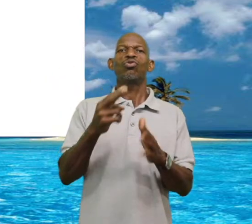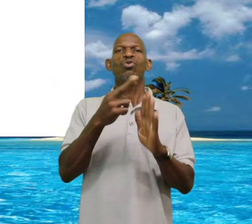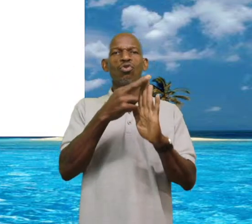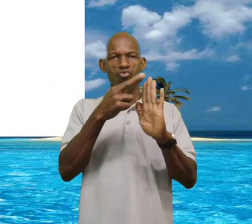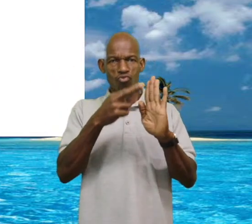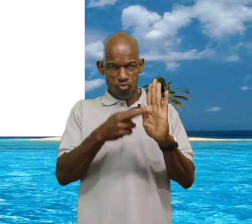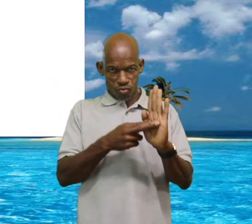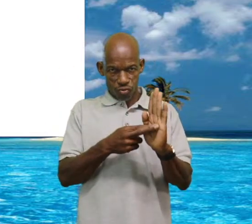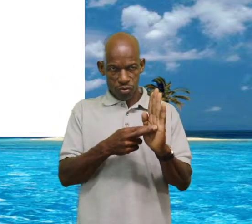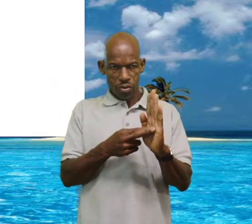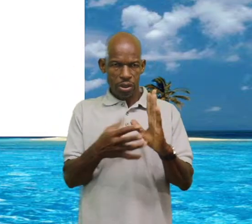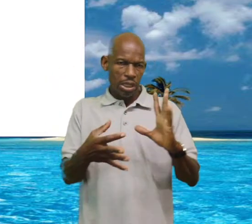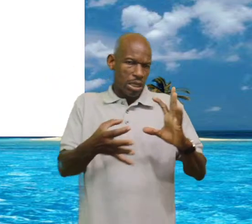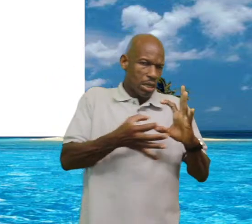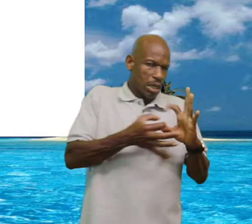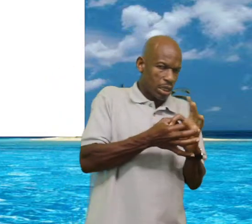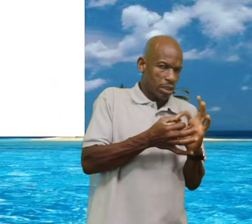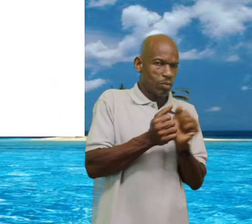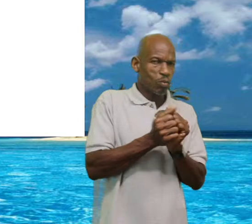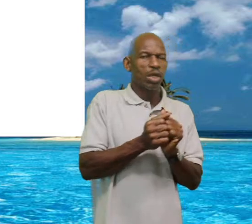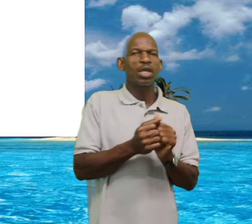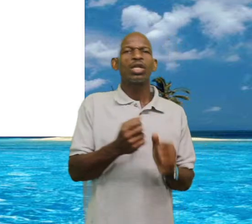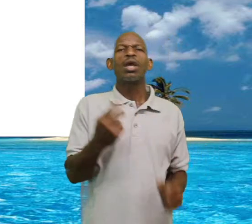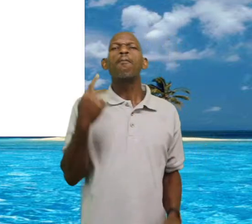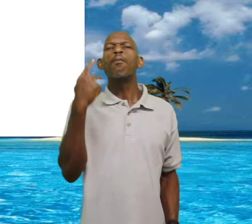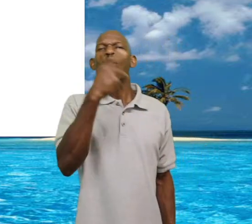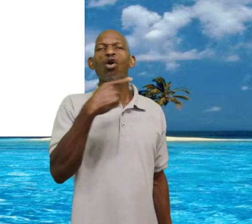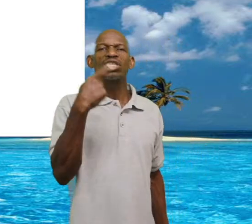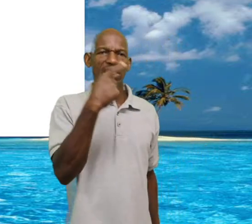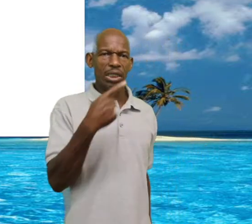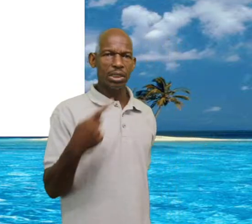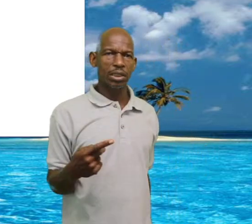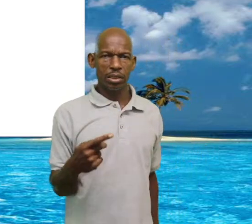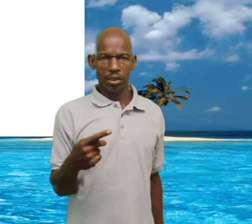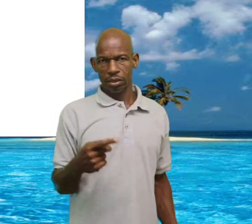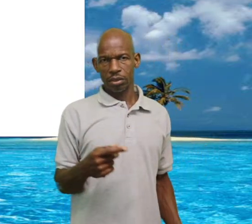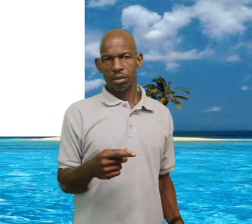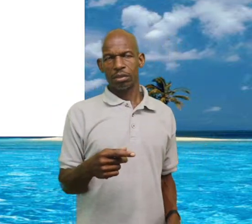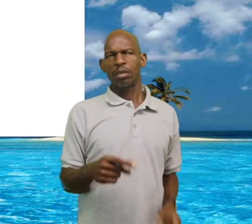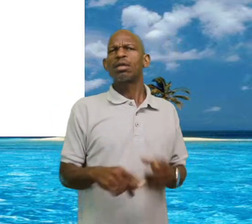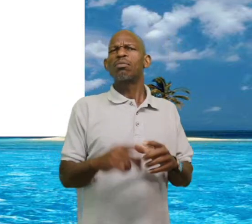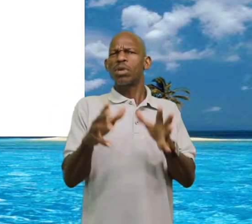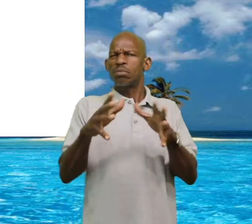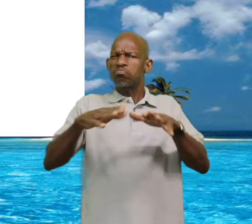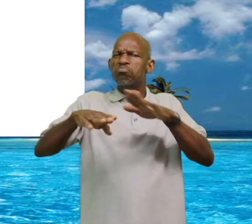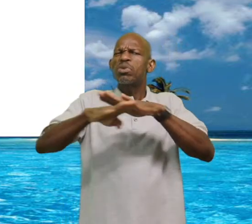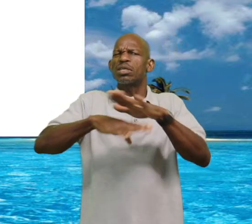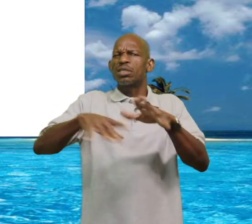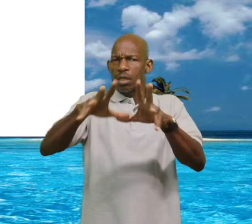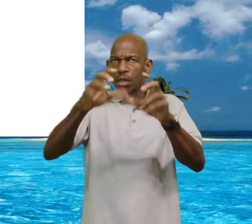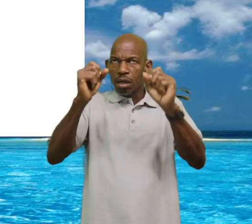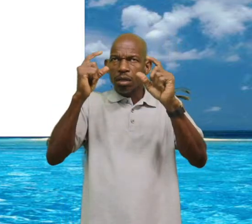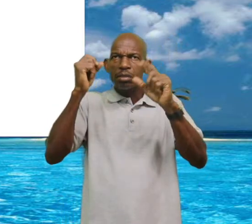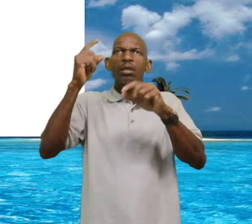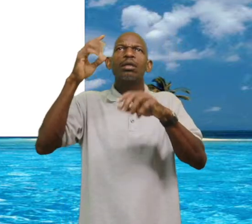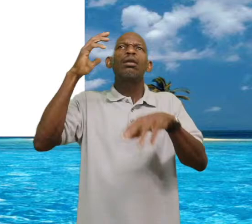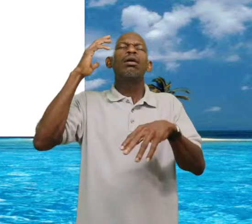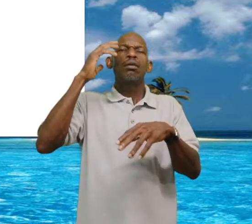that because I wanted you all to understand the concept of A and an, because the majority of words, when we write